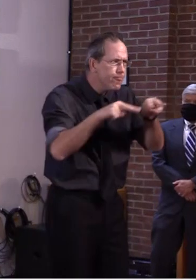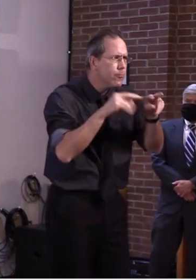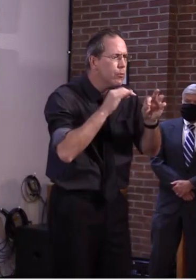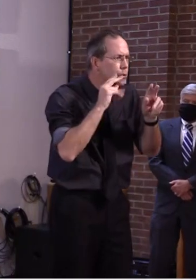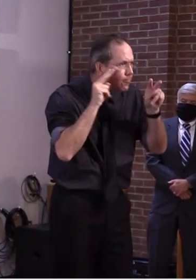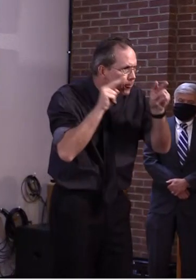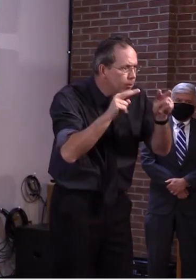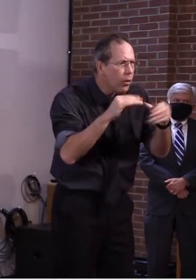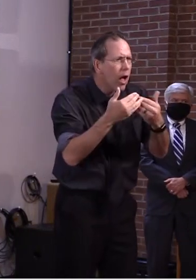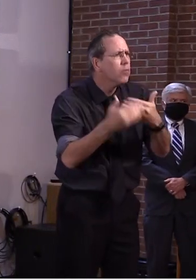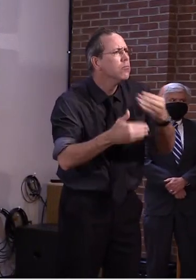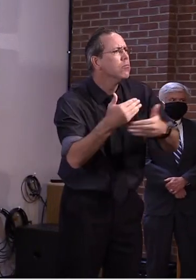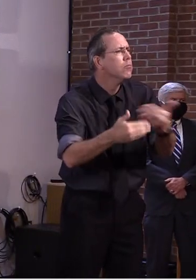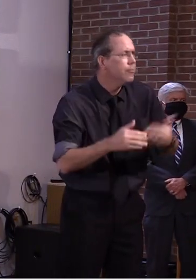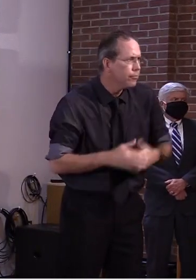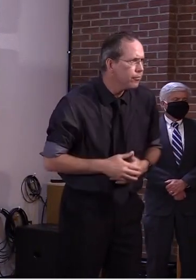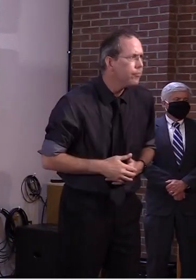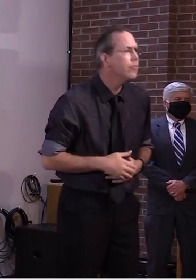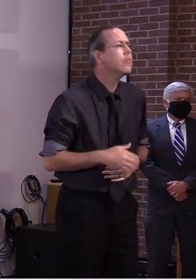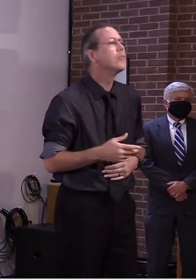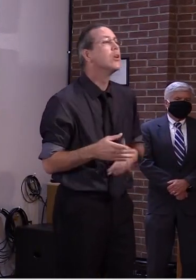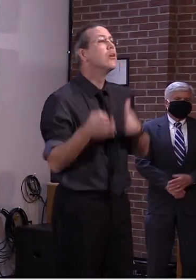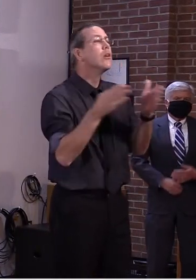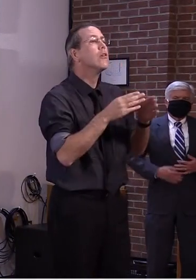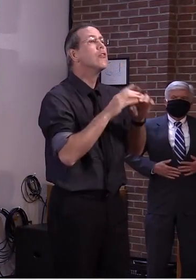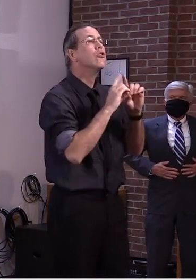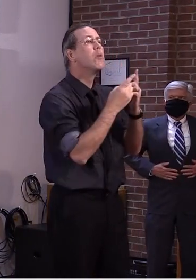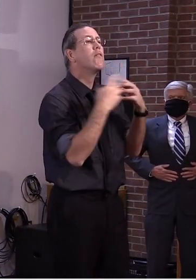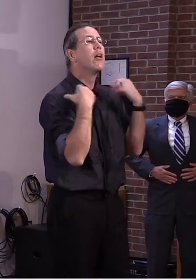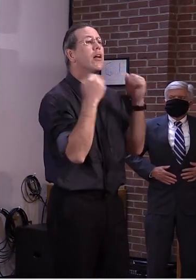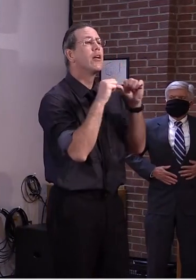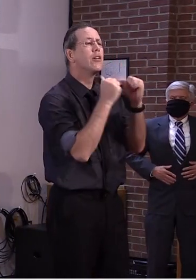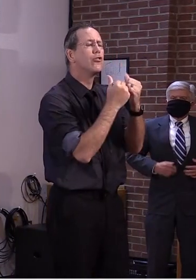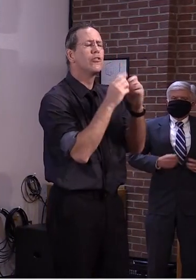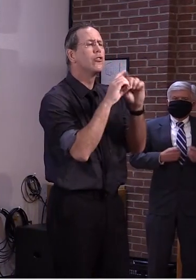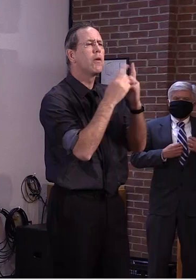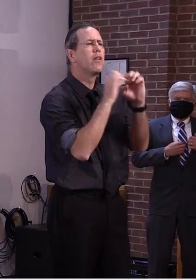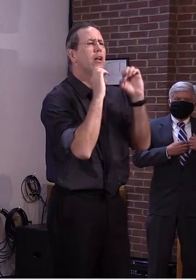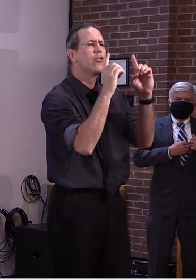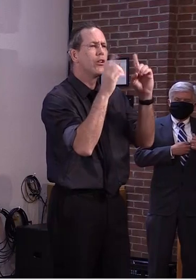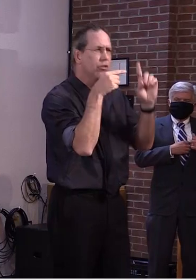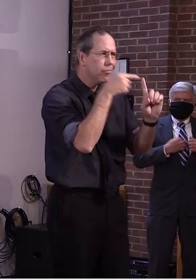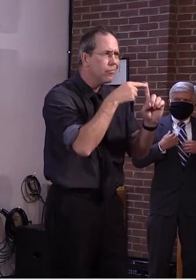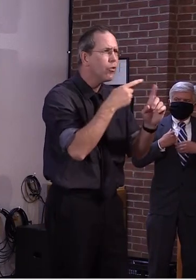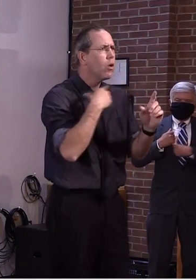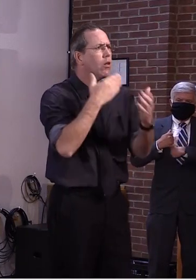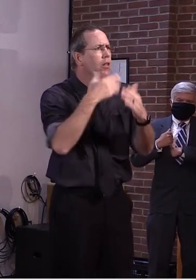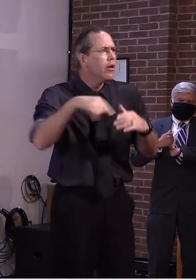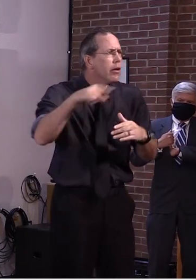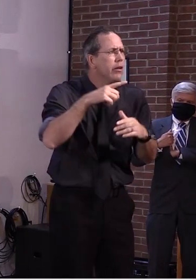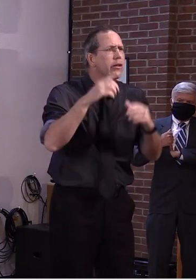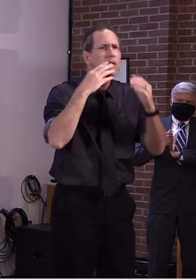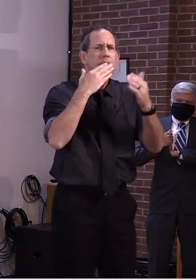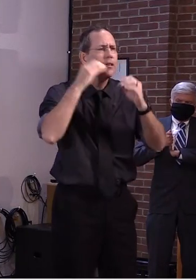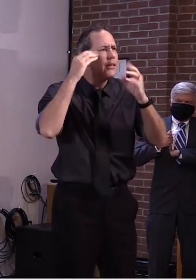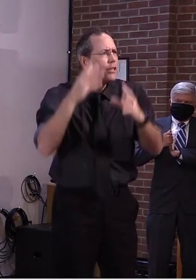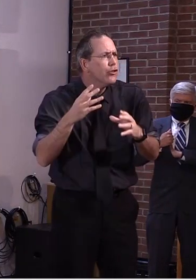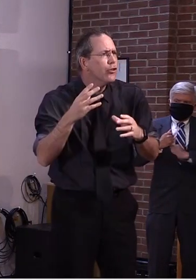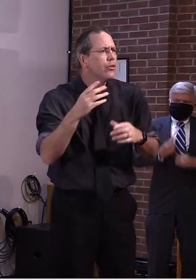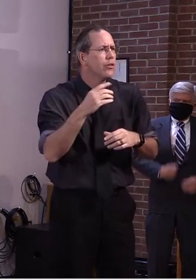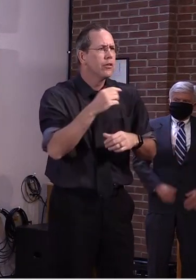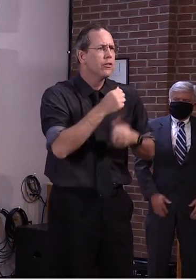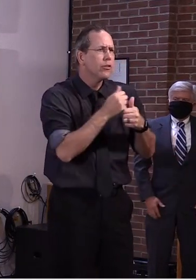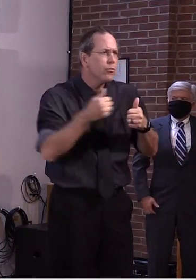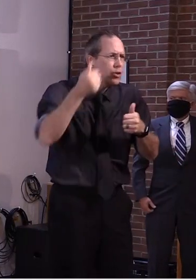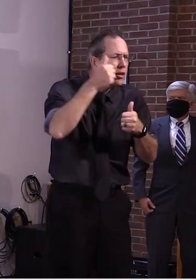Education and experienced, talented superintendents, principals, teachers, and support staff across the state who are